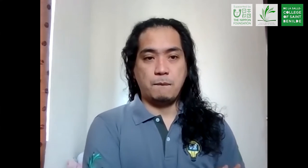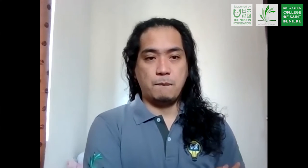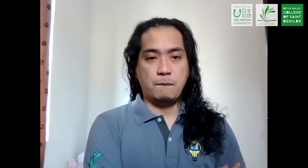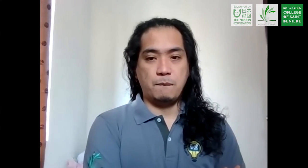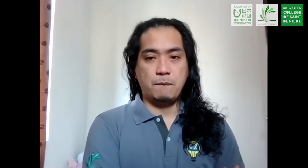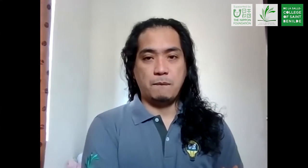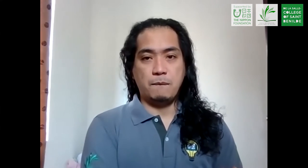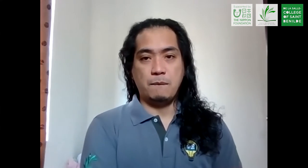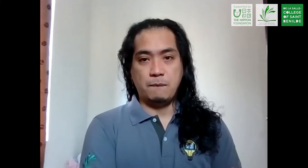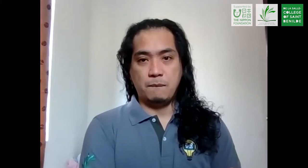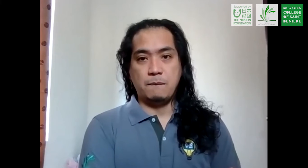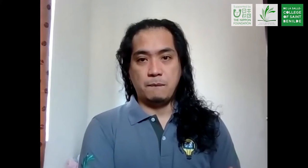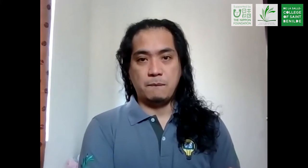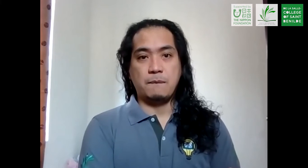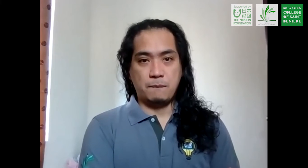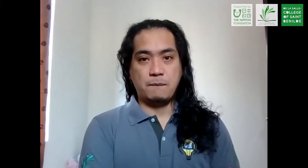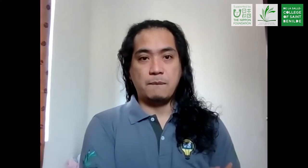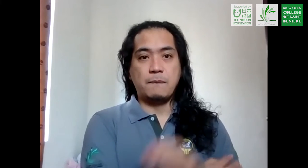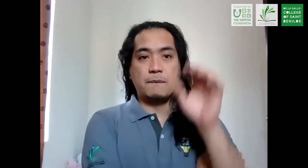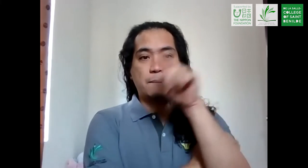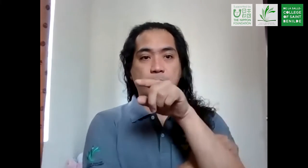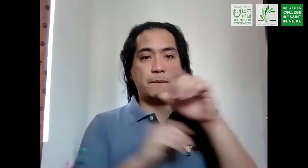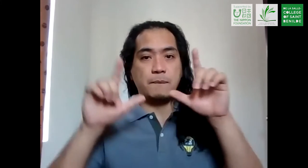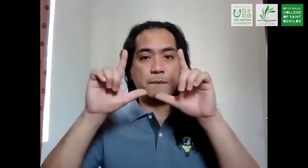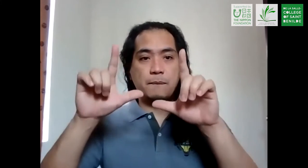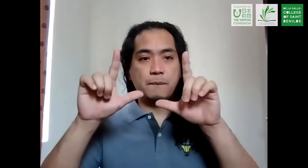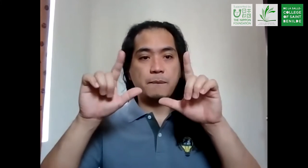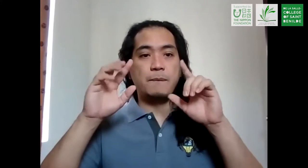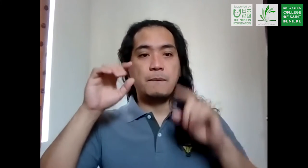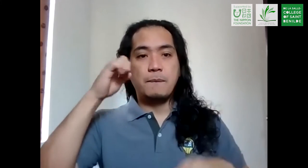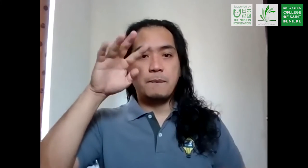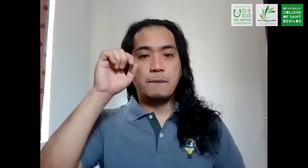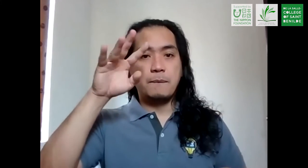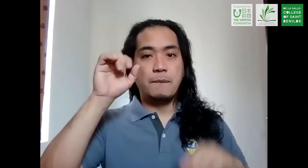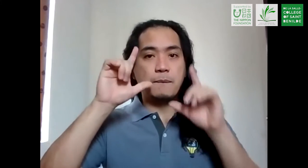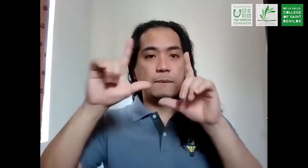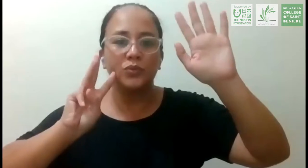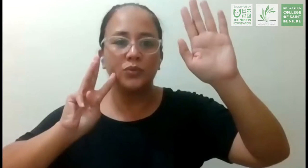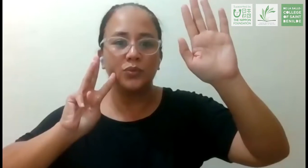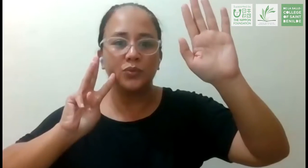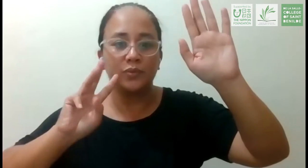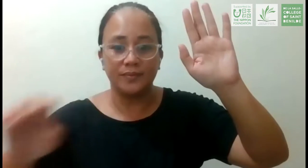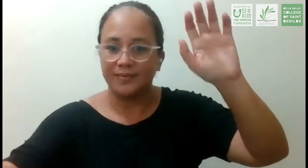certainly, sorry, certainly can add in,